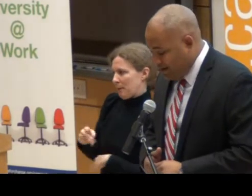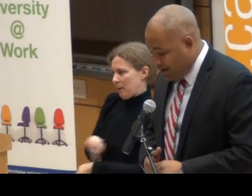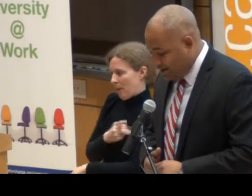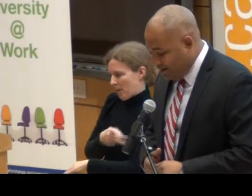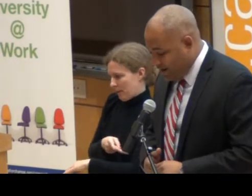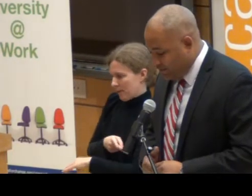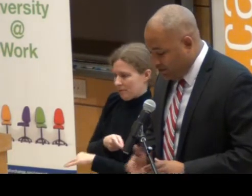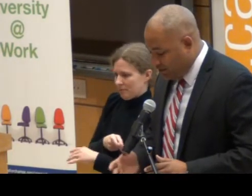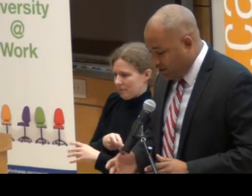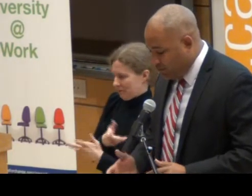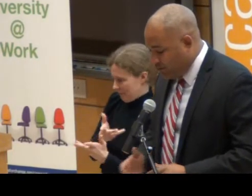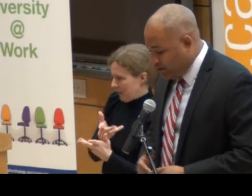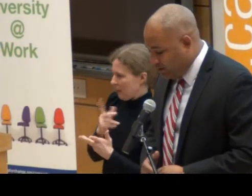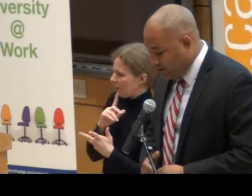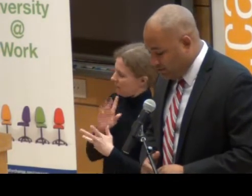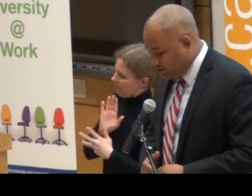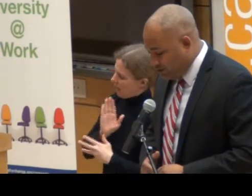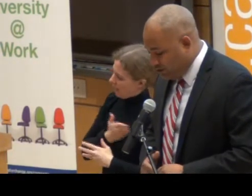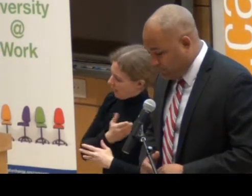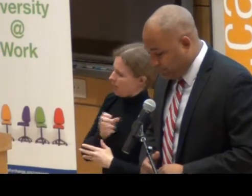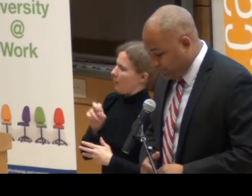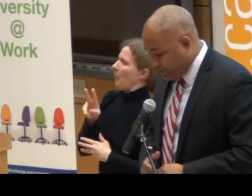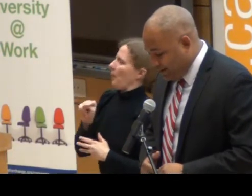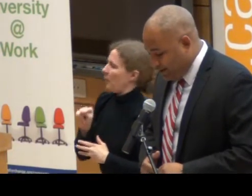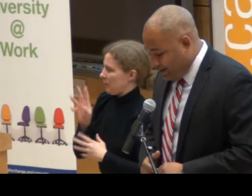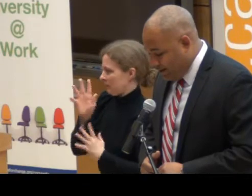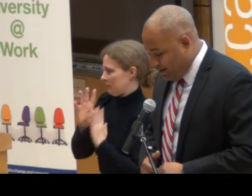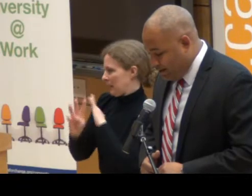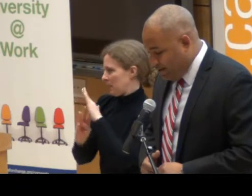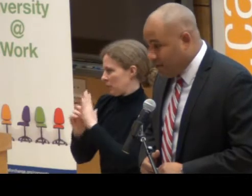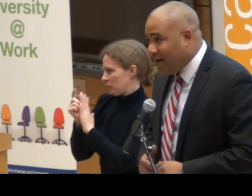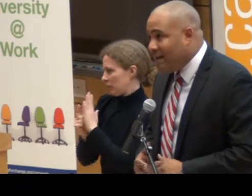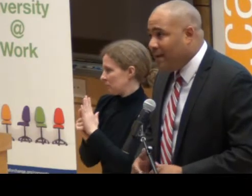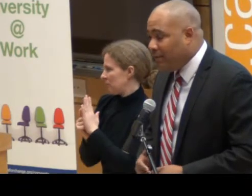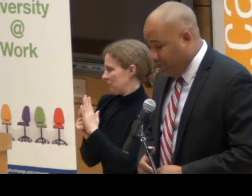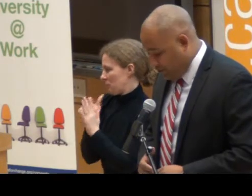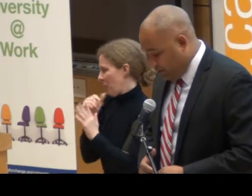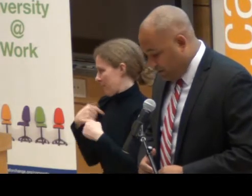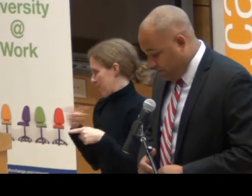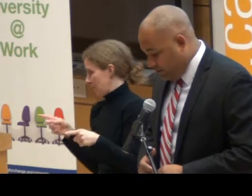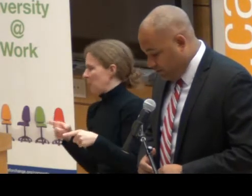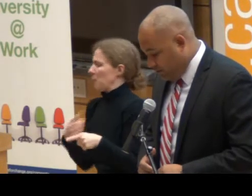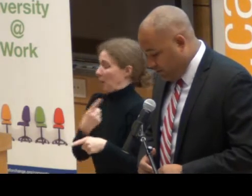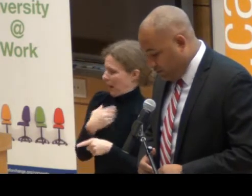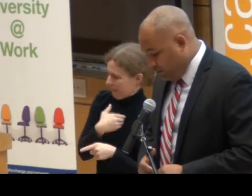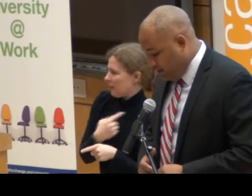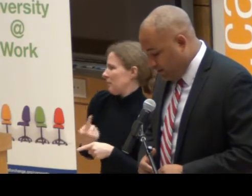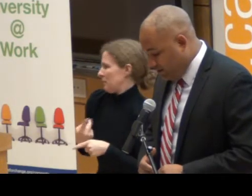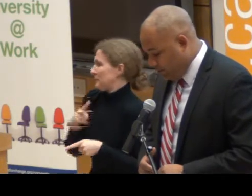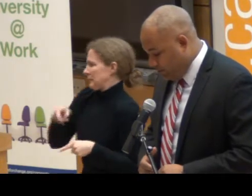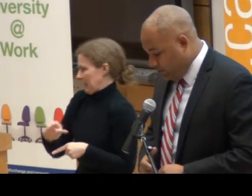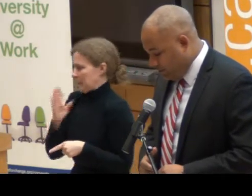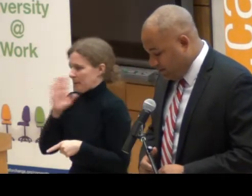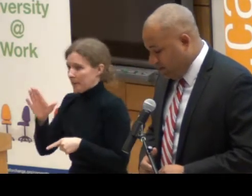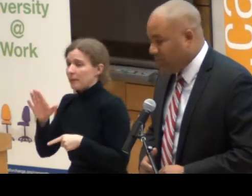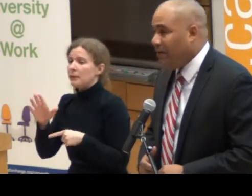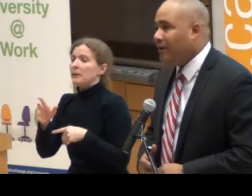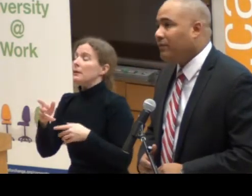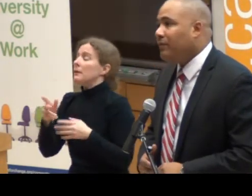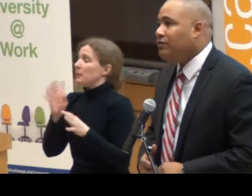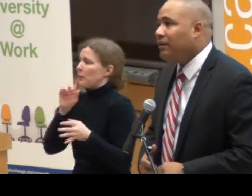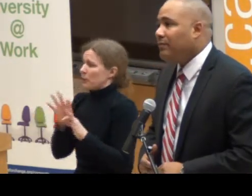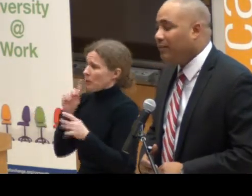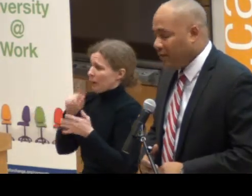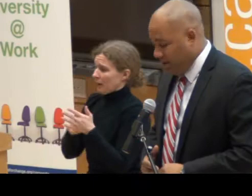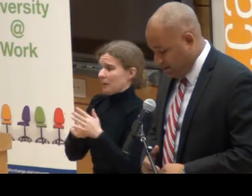country to have its own immigration legislation. And it would enable this province to welcome more highly skilled immigrants to help